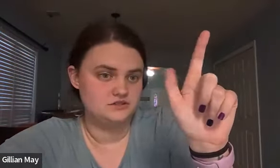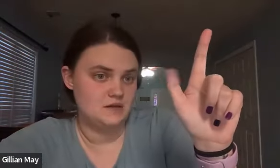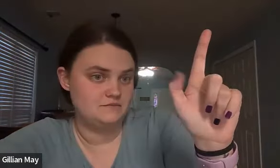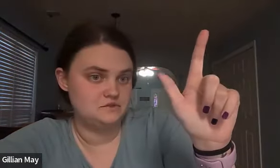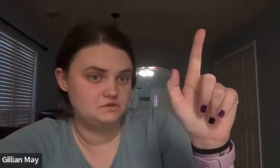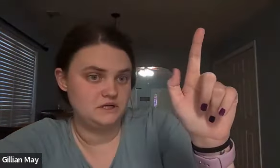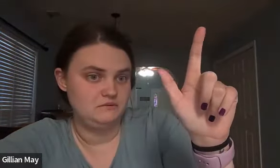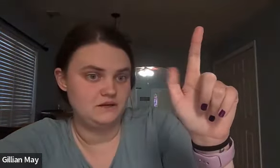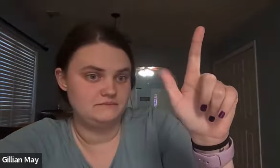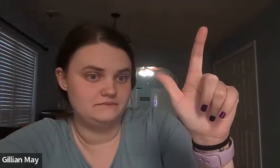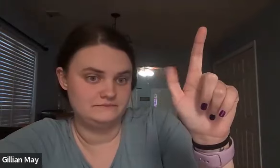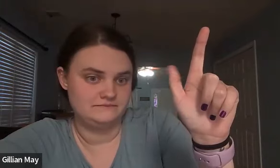thumb, 21.